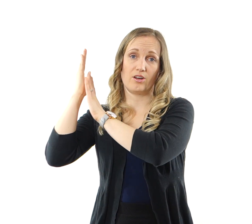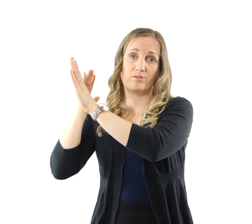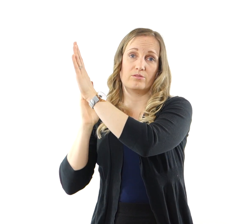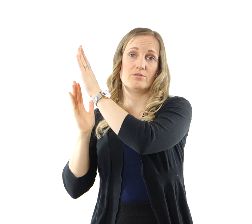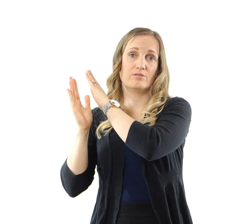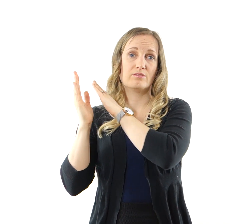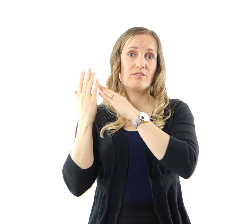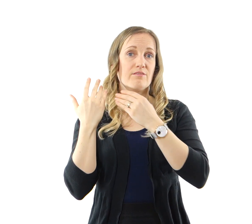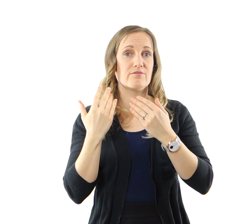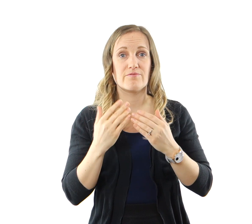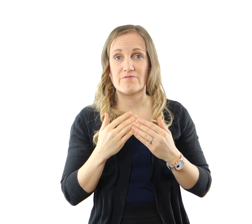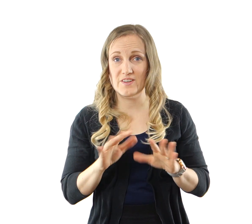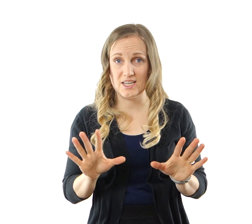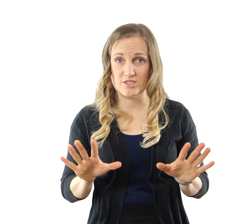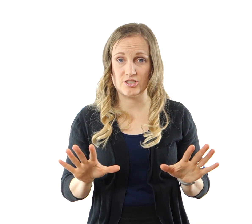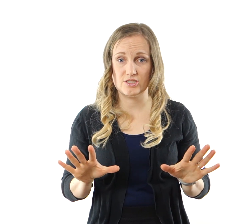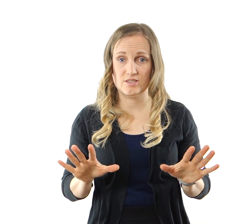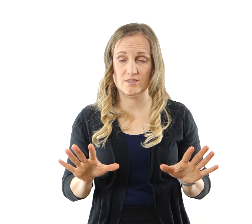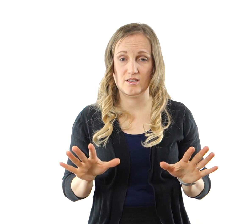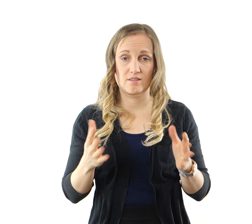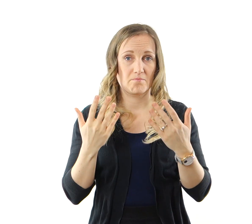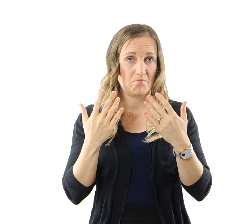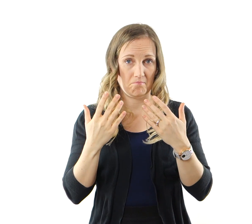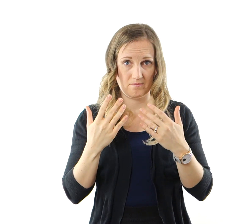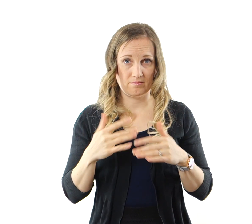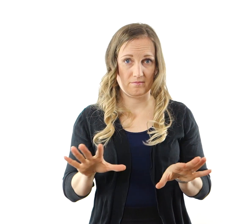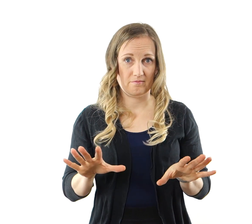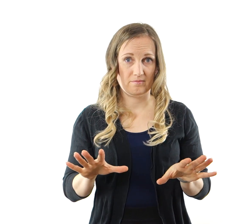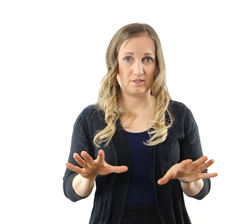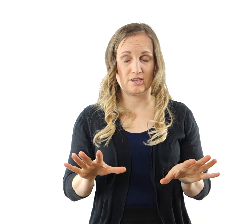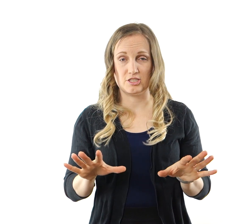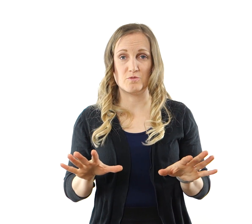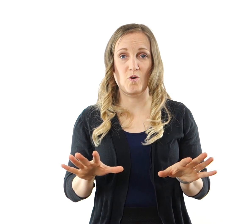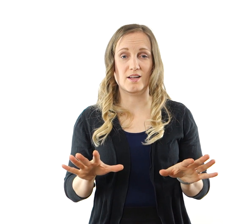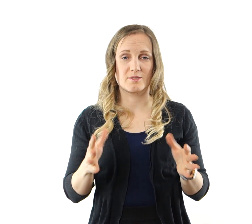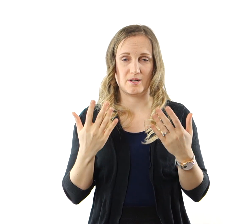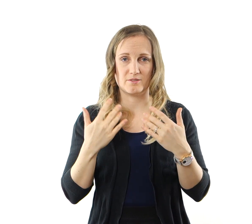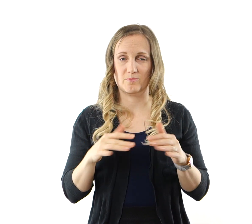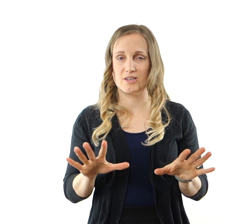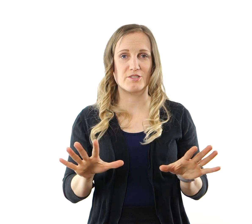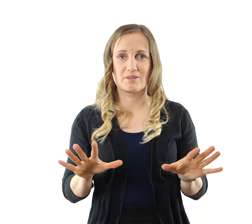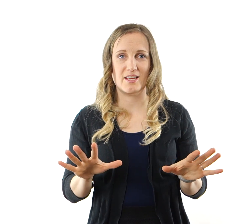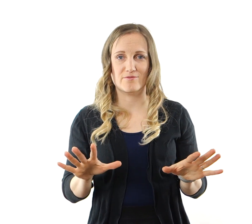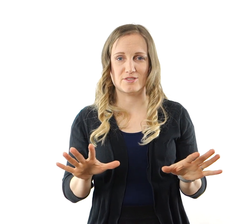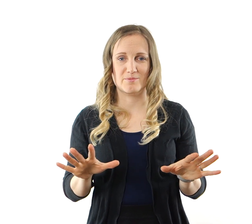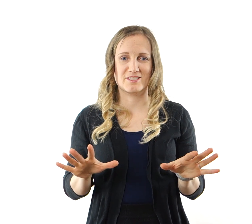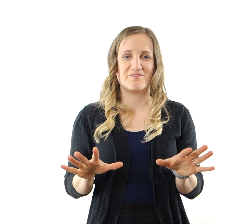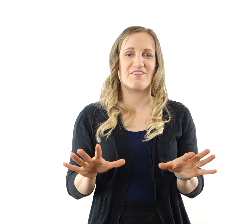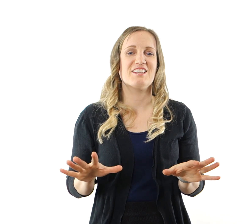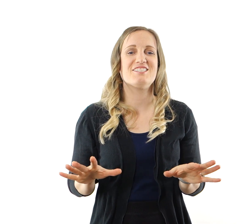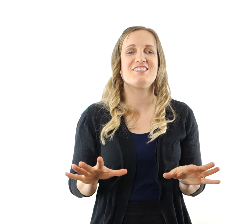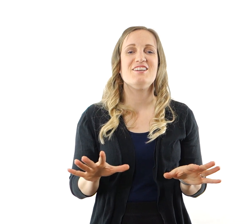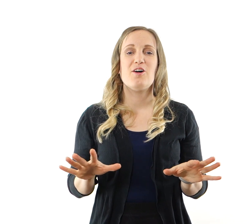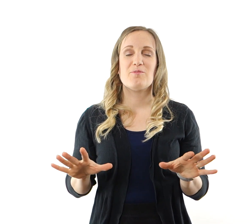ago. Finished. Sorry, it's just once, but I just want to do it again for some reason. Finished one